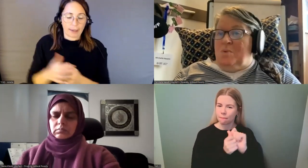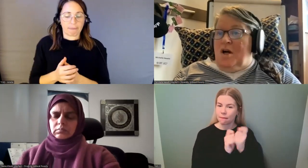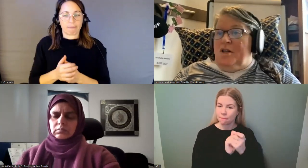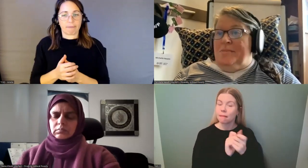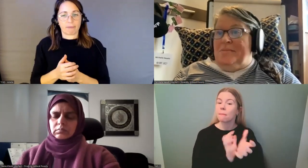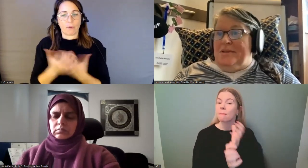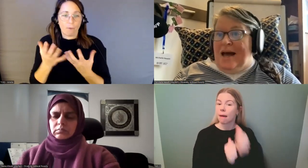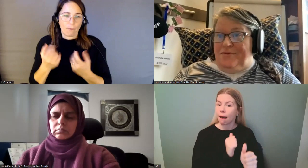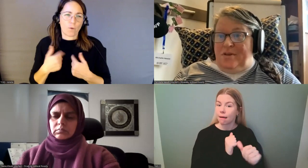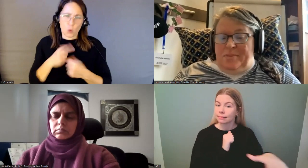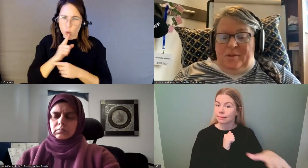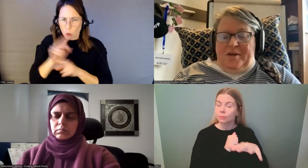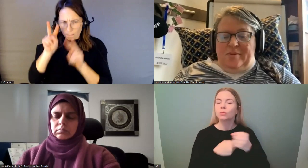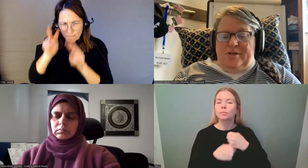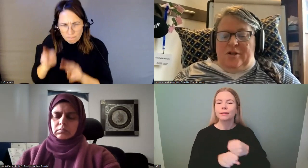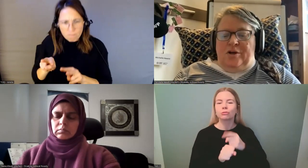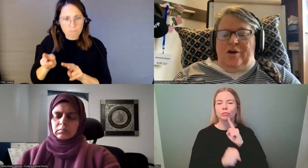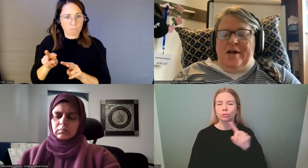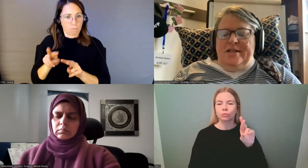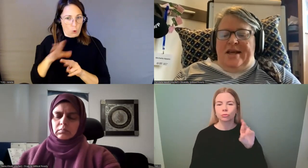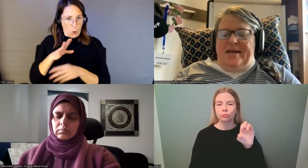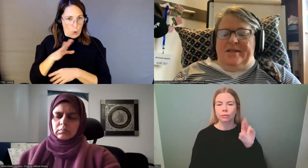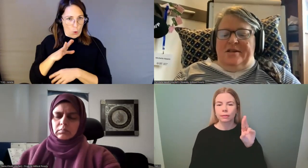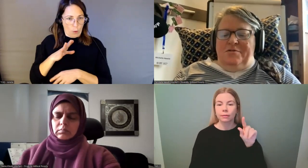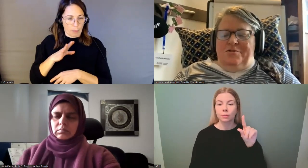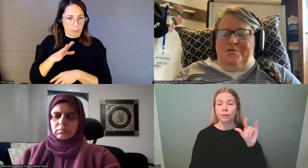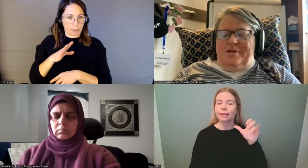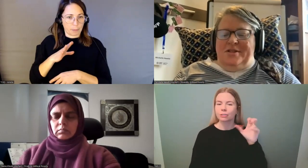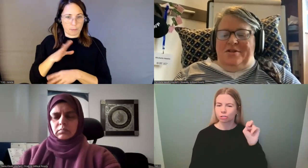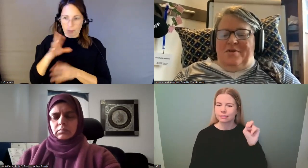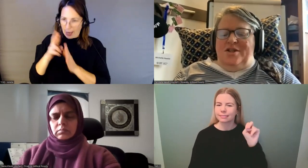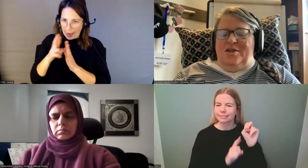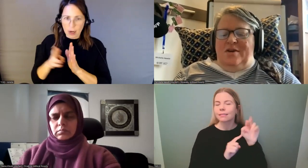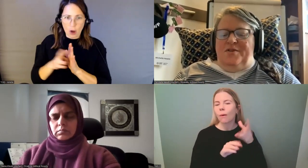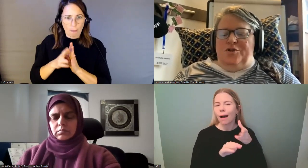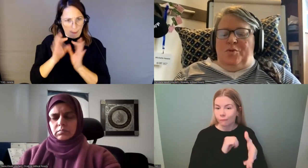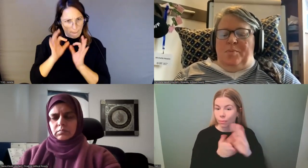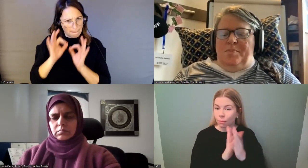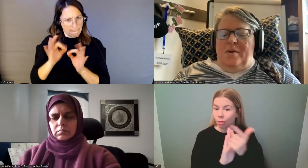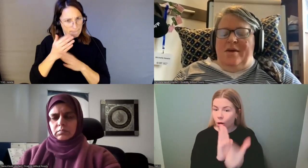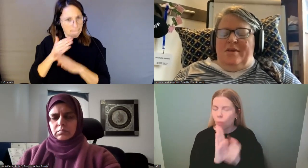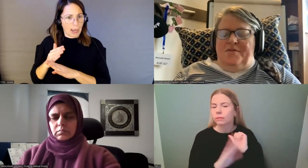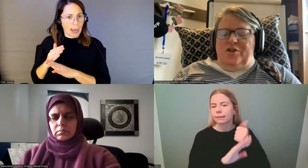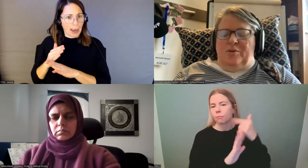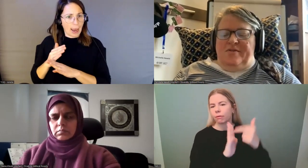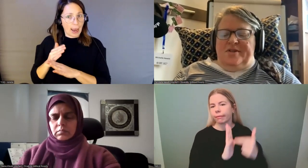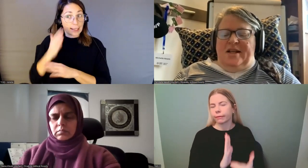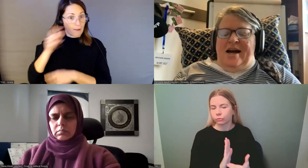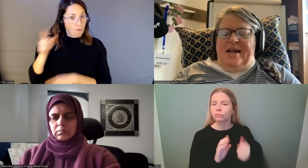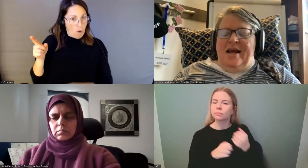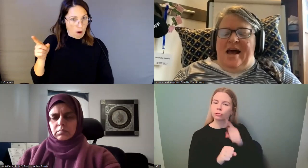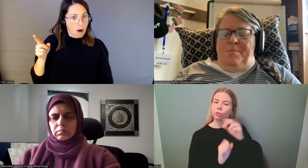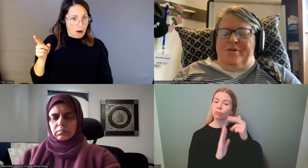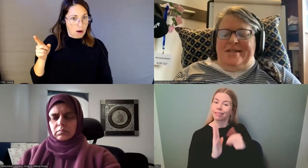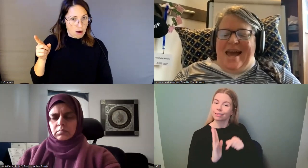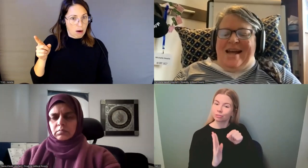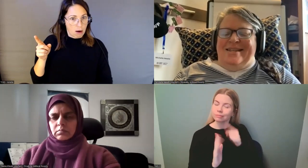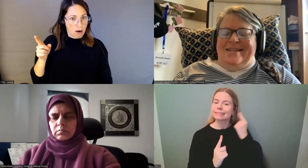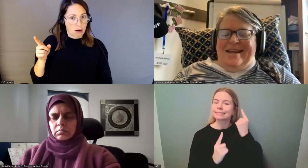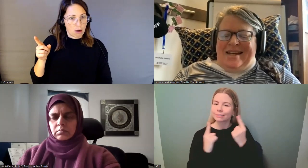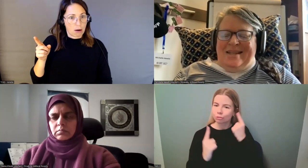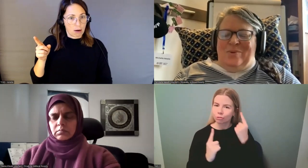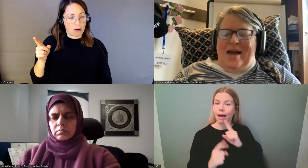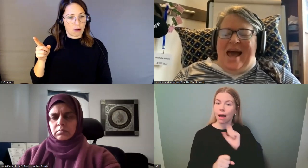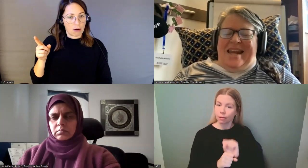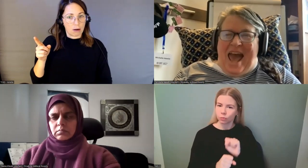regulations, which is what comes after the bill becomes law, take into consideration the official poverty line and